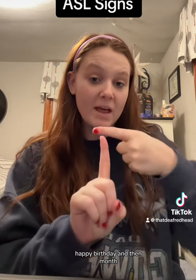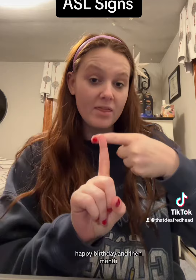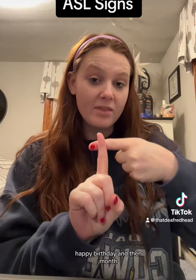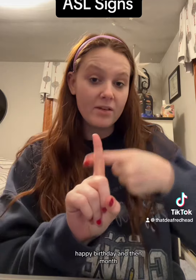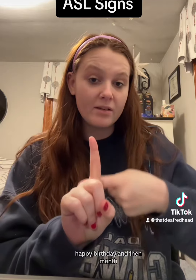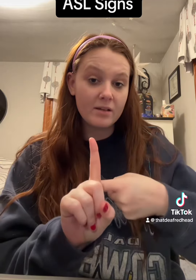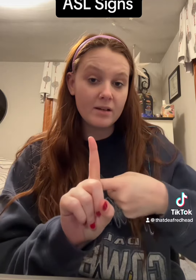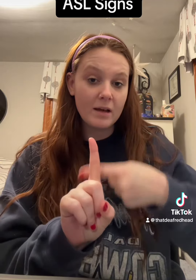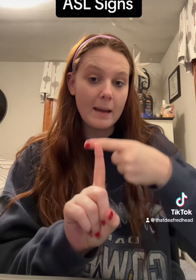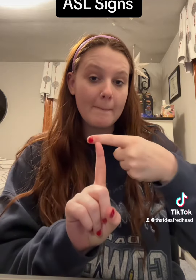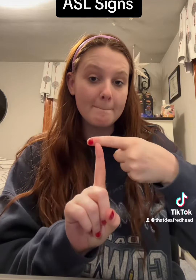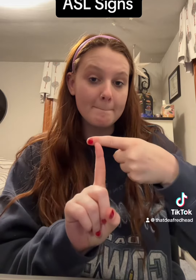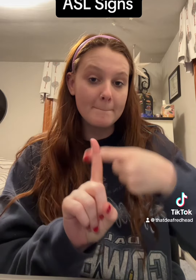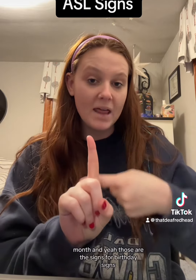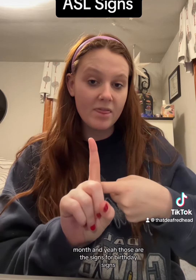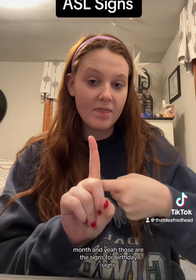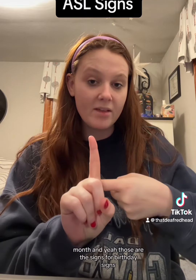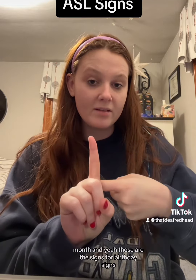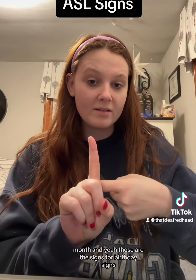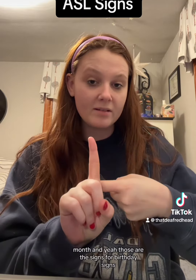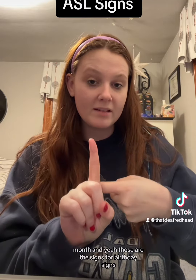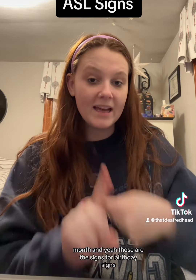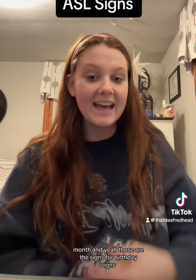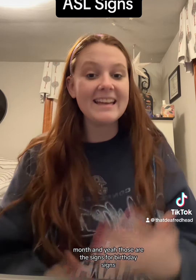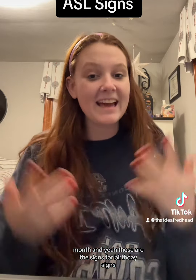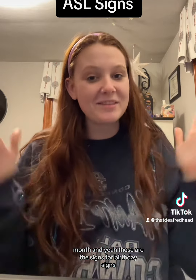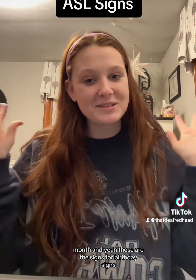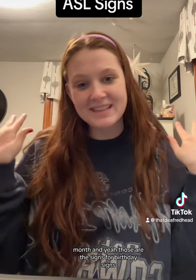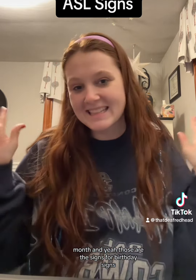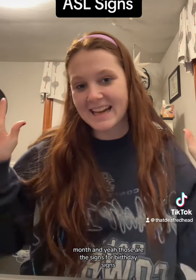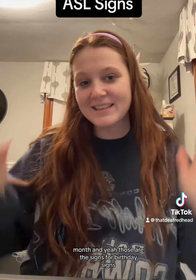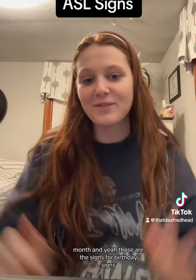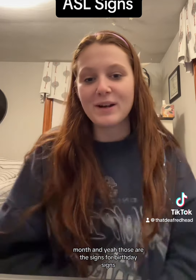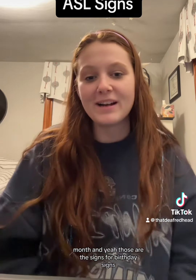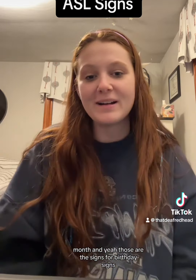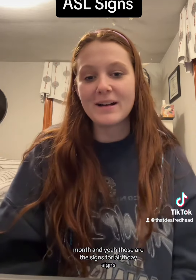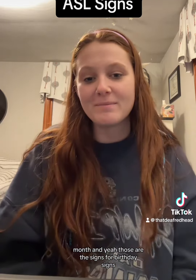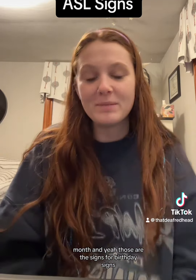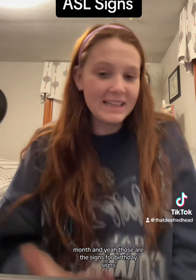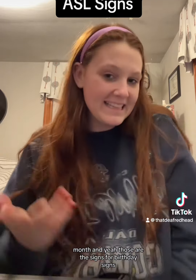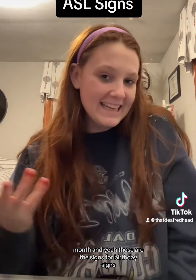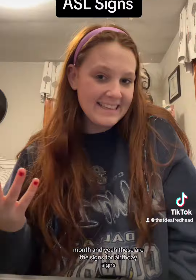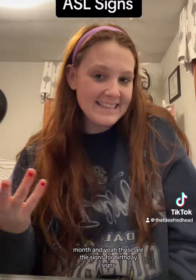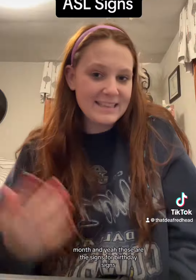month. Month. And yeah, those are the signs for birthday signs.